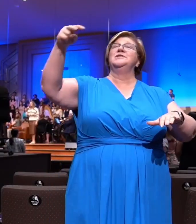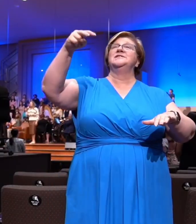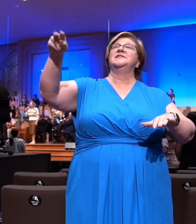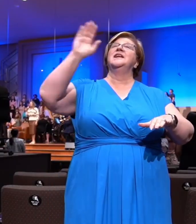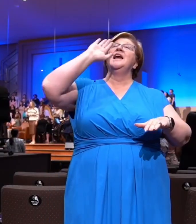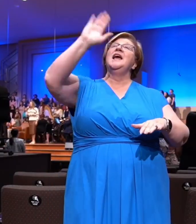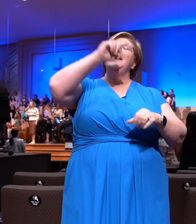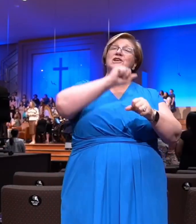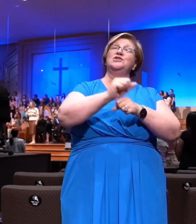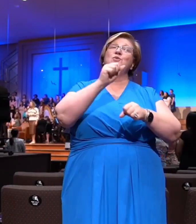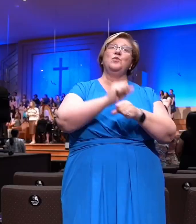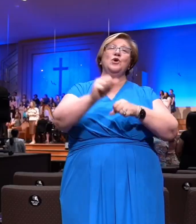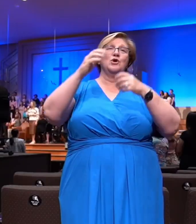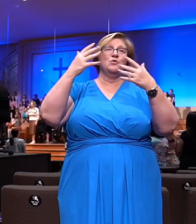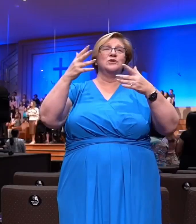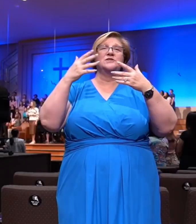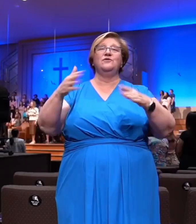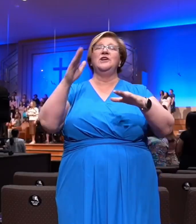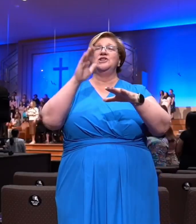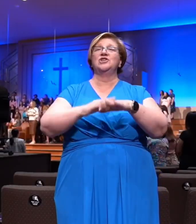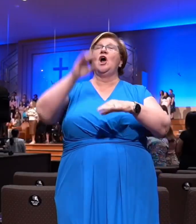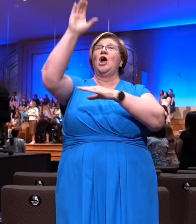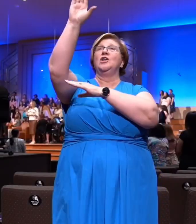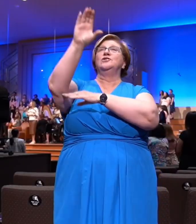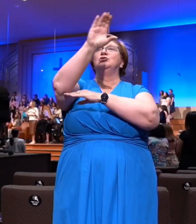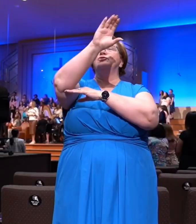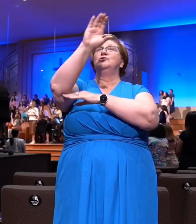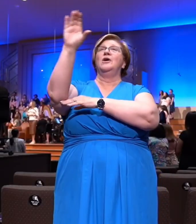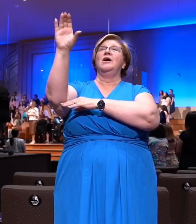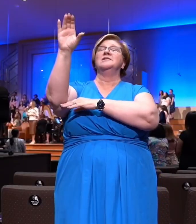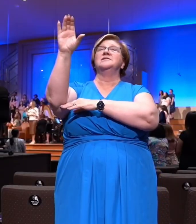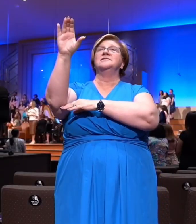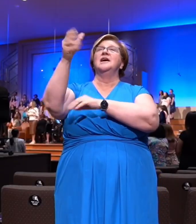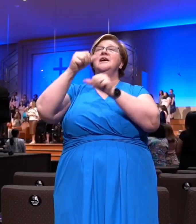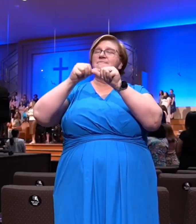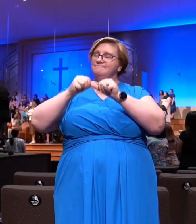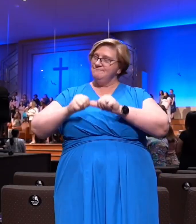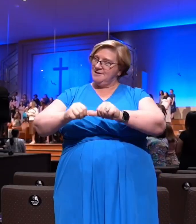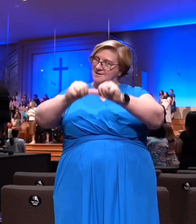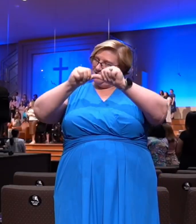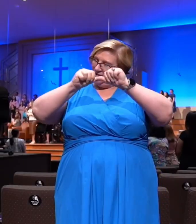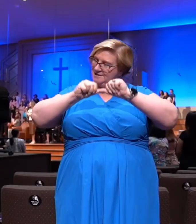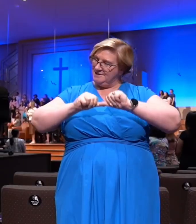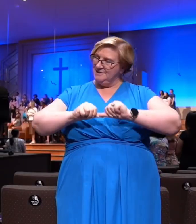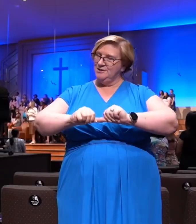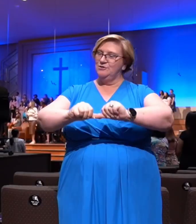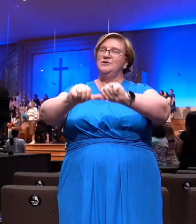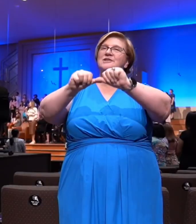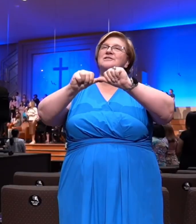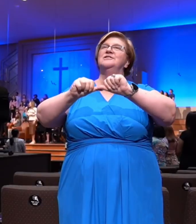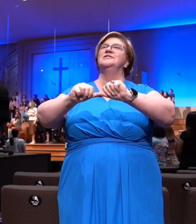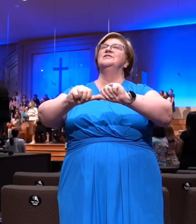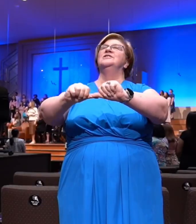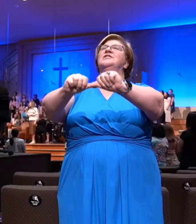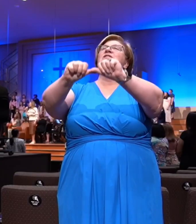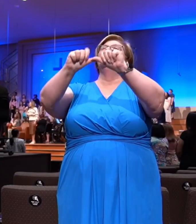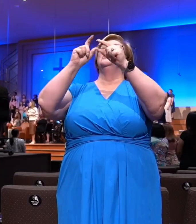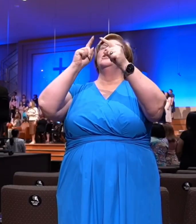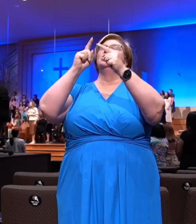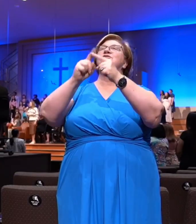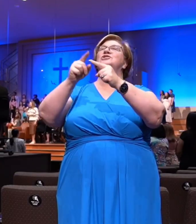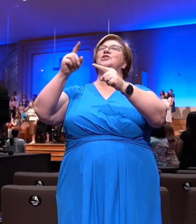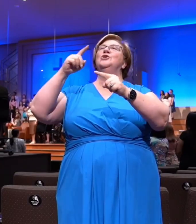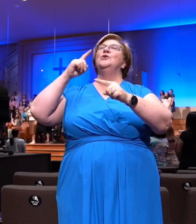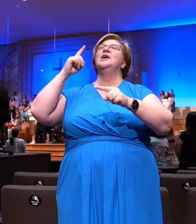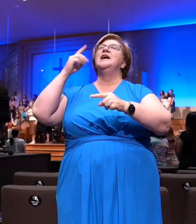finished upon that cross. Onward to eternal glory,